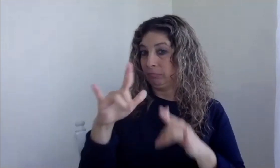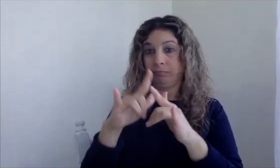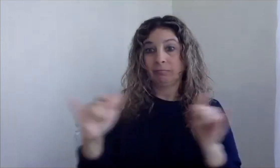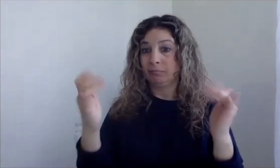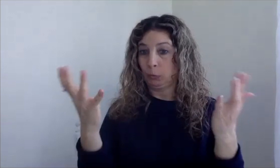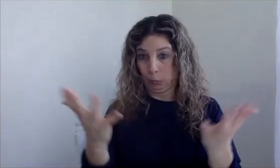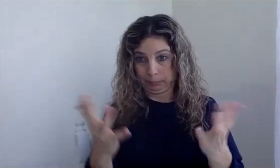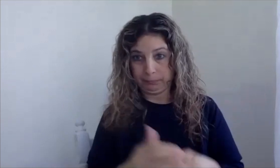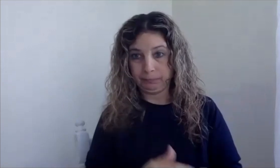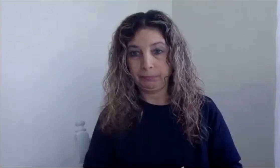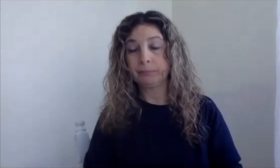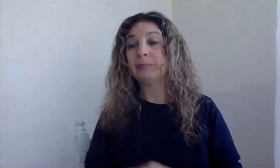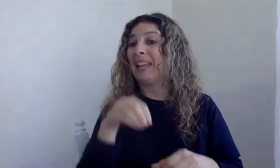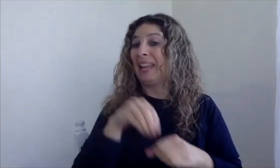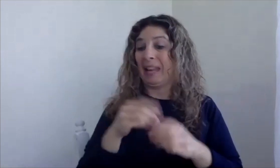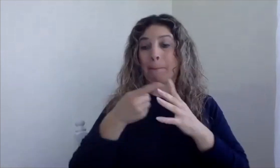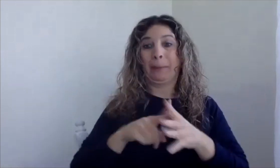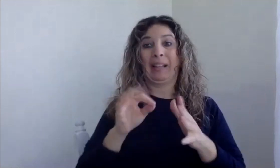And by the way, in that same email,